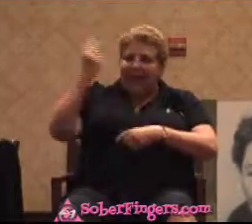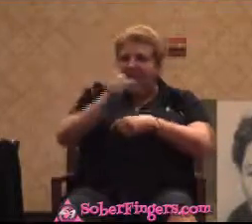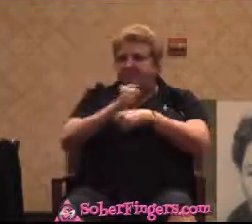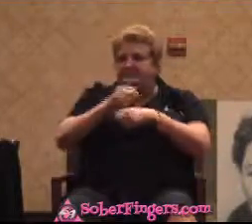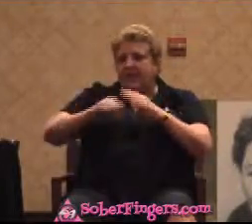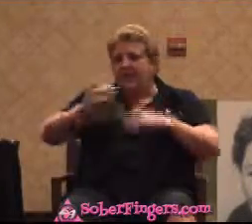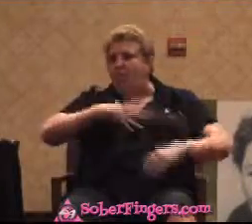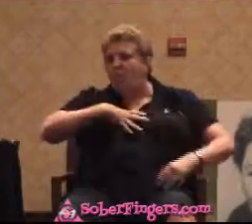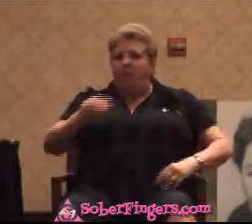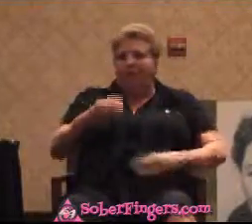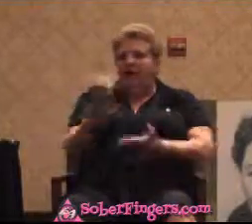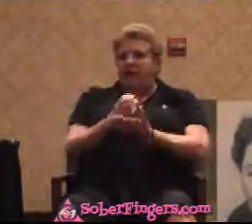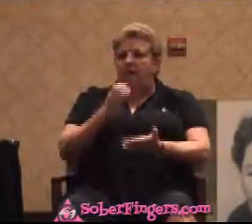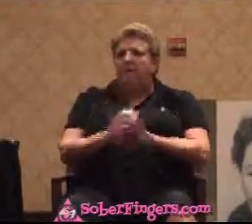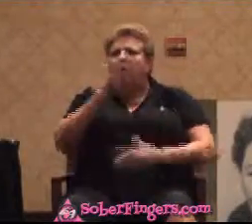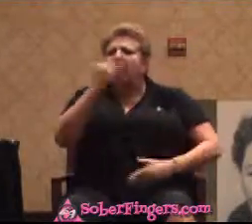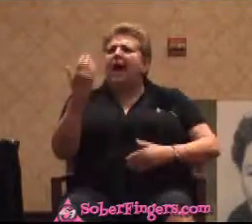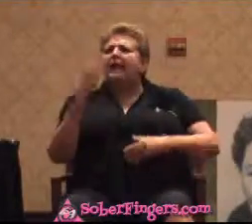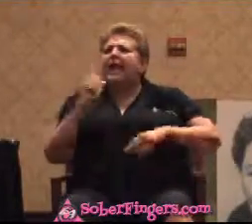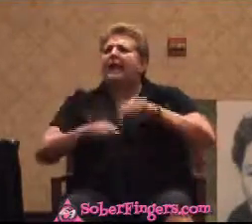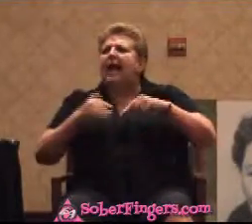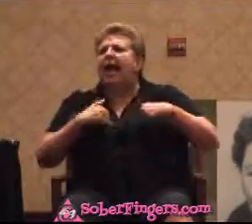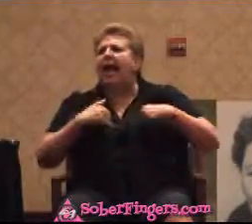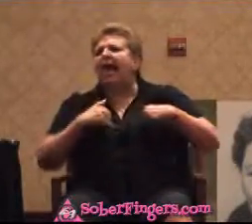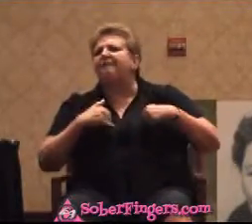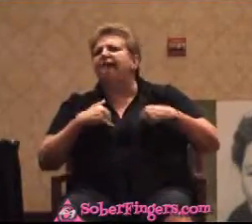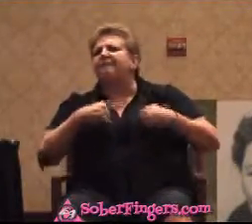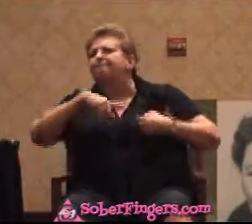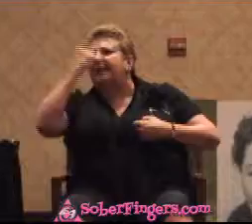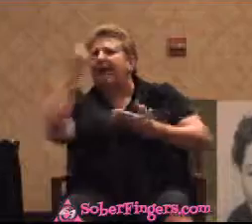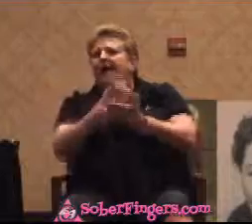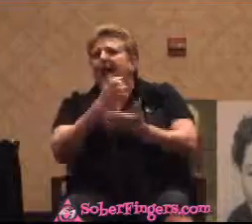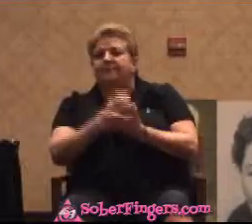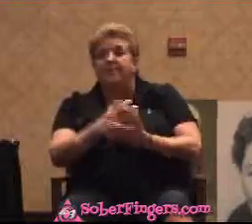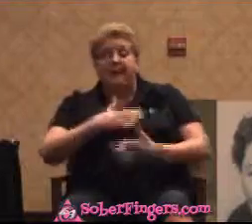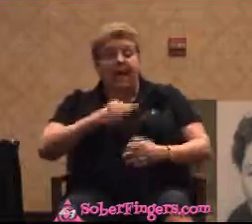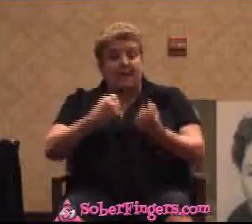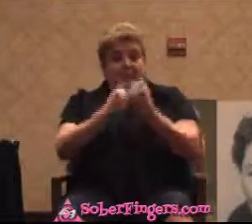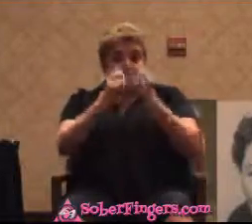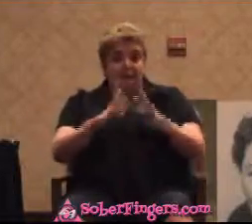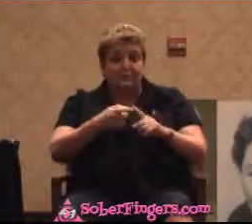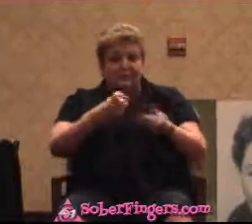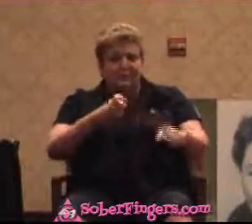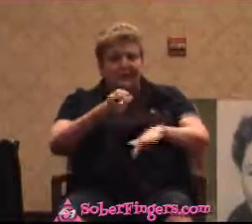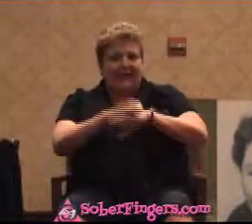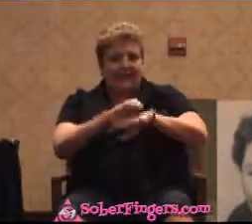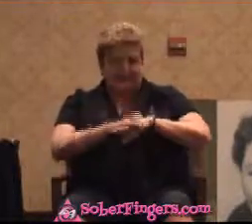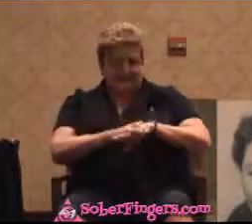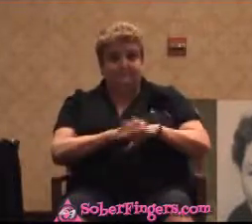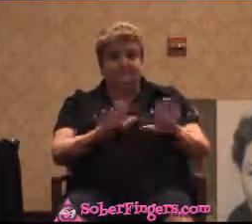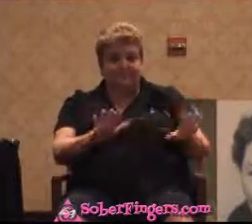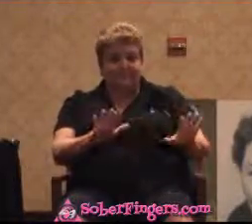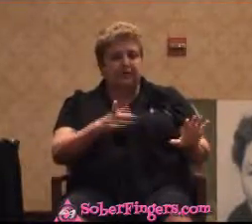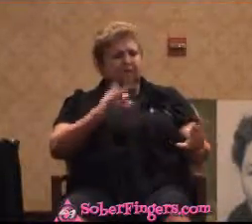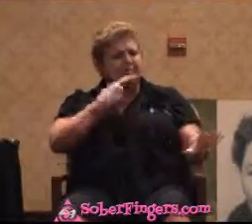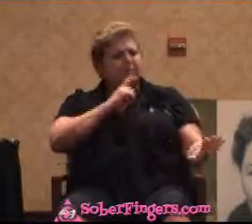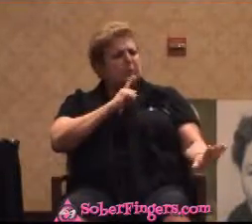Why can't I get it out of a black cup? And my sponsor, she was from England, right? She goes, really, would you